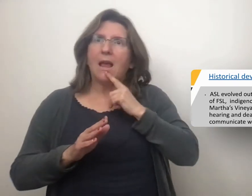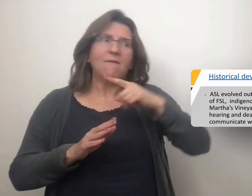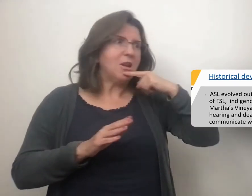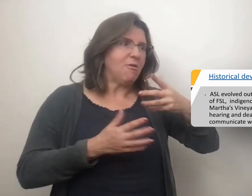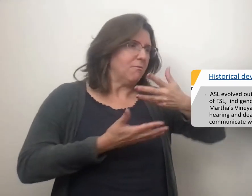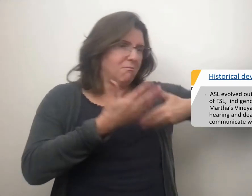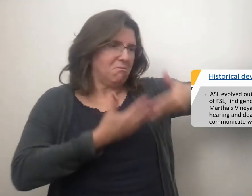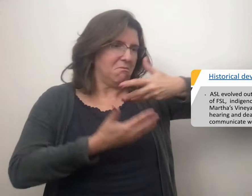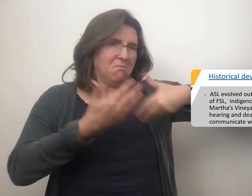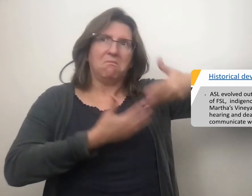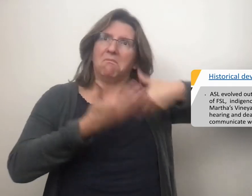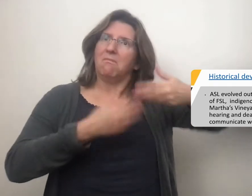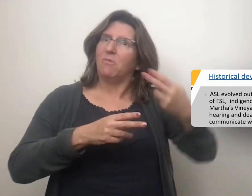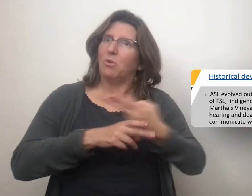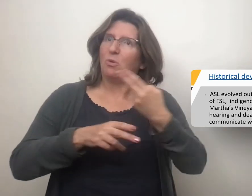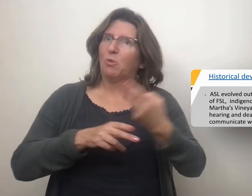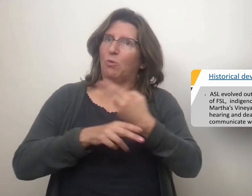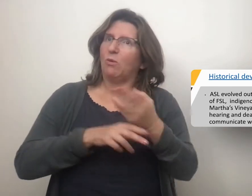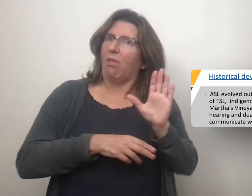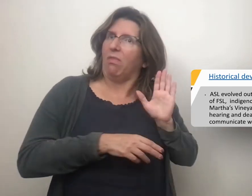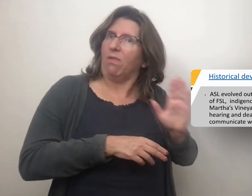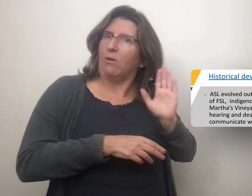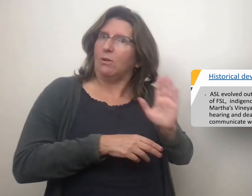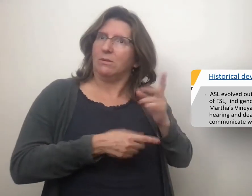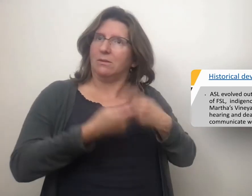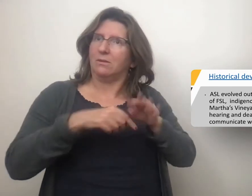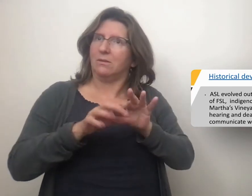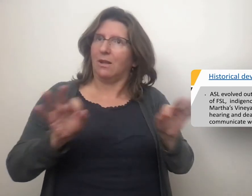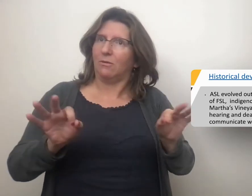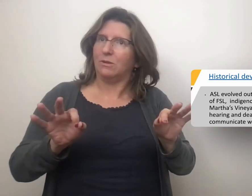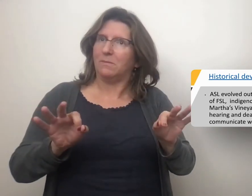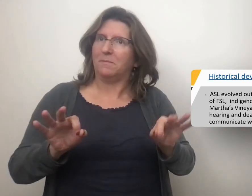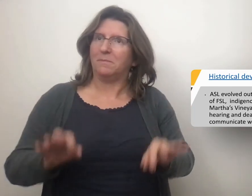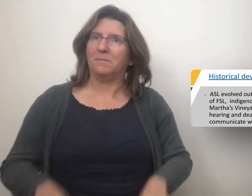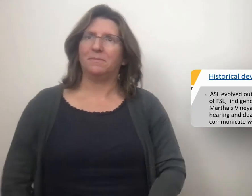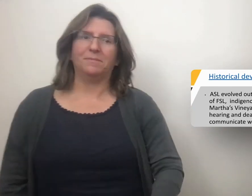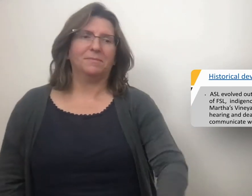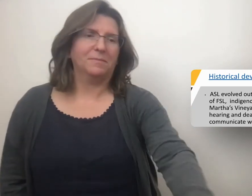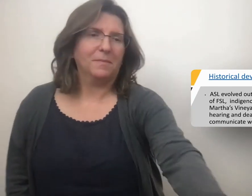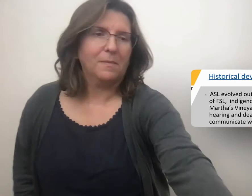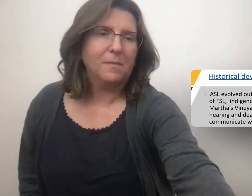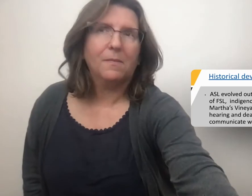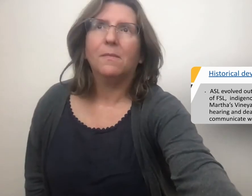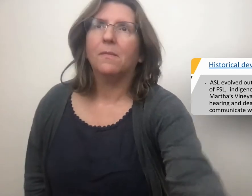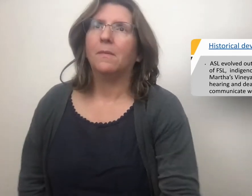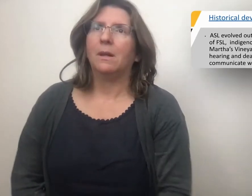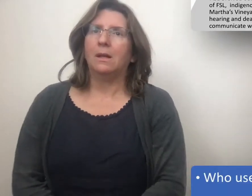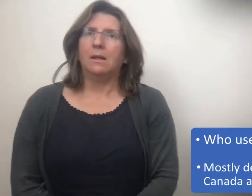where a whole community of hearing and deaf people use sign language to communicate with each other.